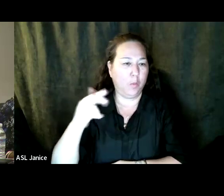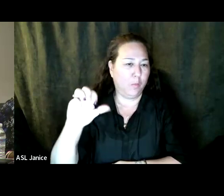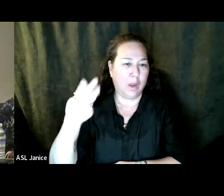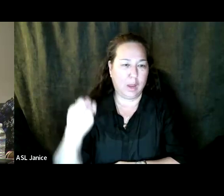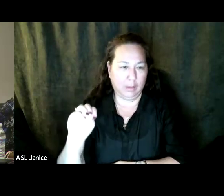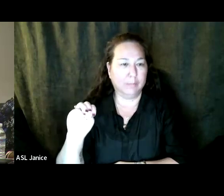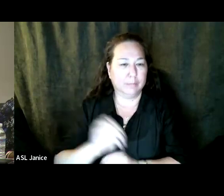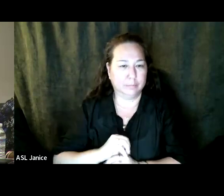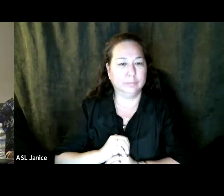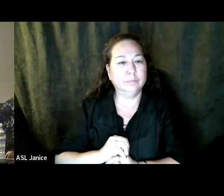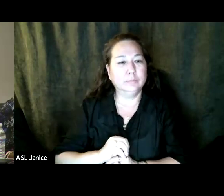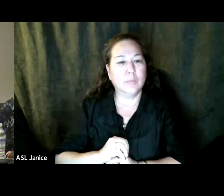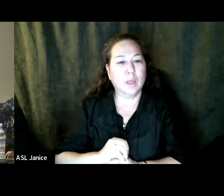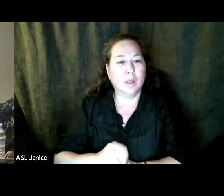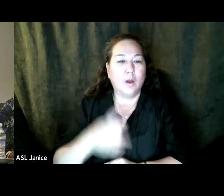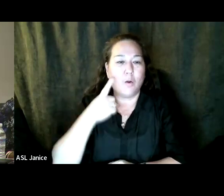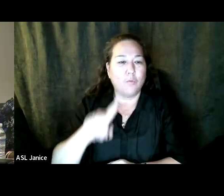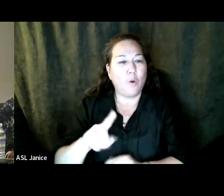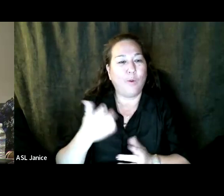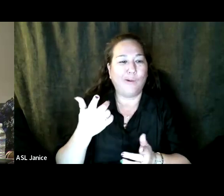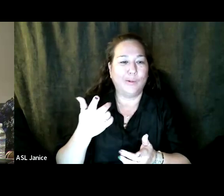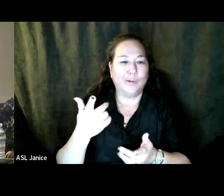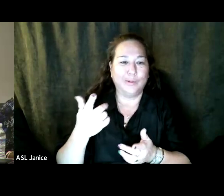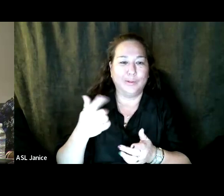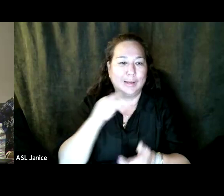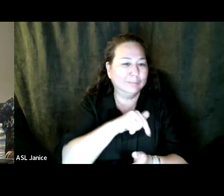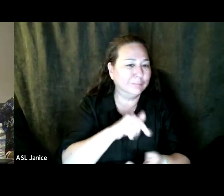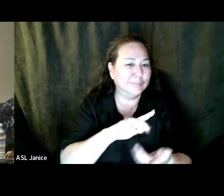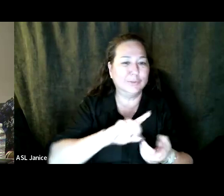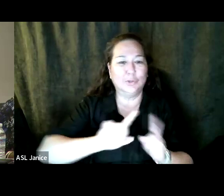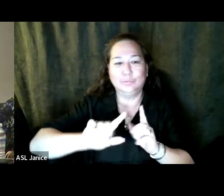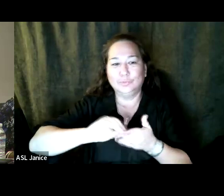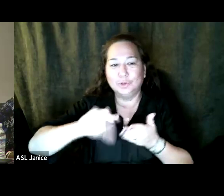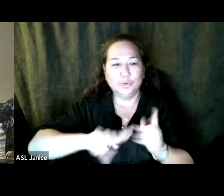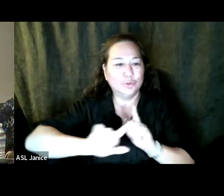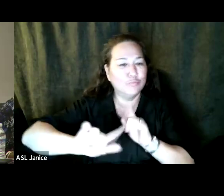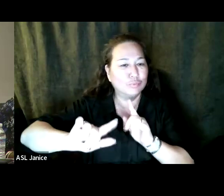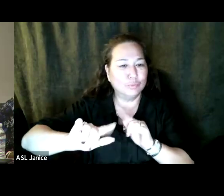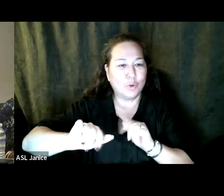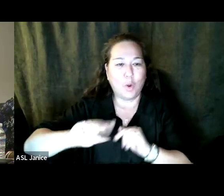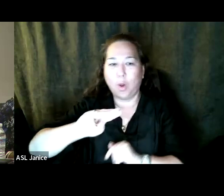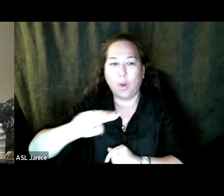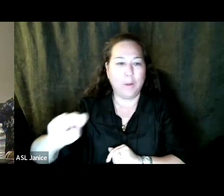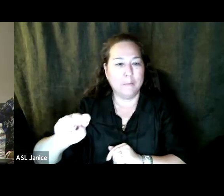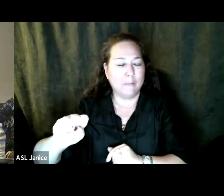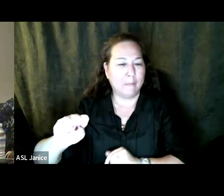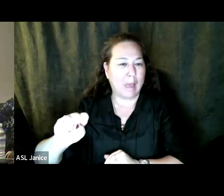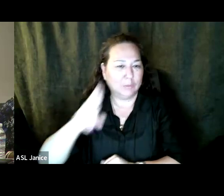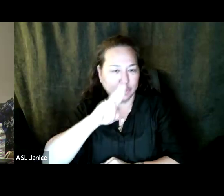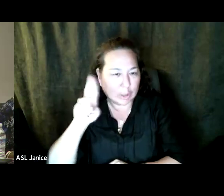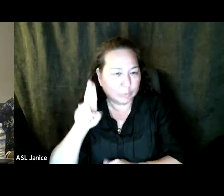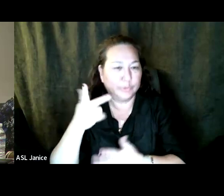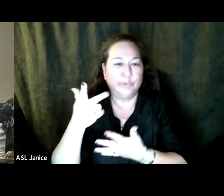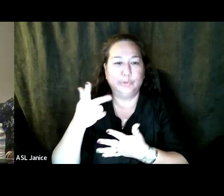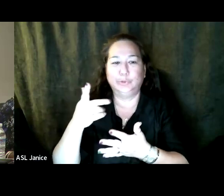where students attended Mass General Brigham simulations, signed up for extracurriculars, visited the Mass